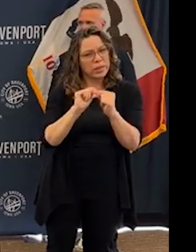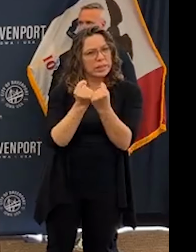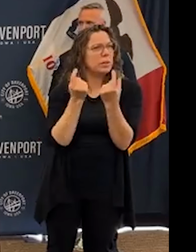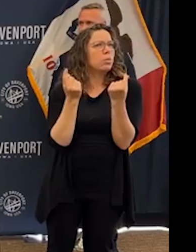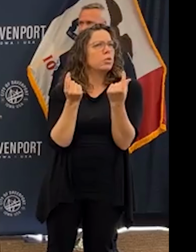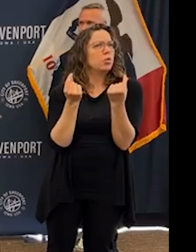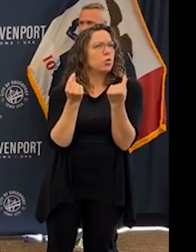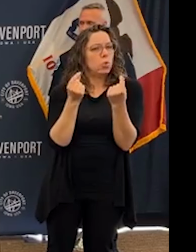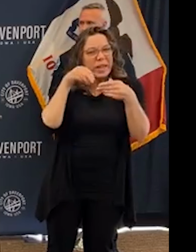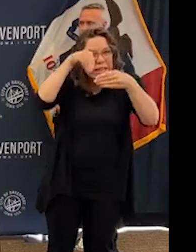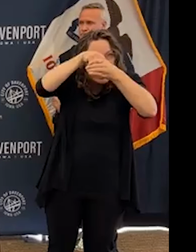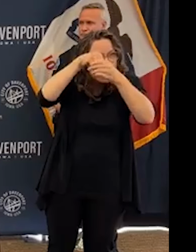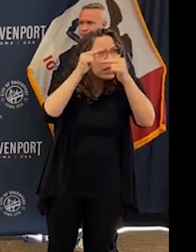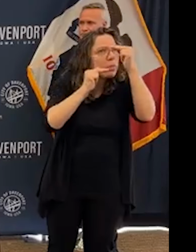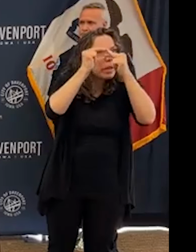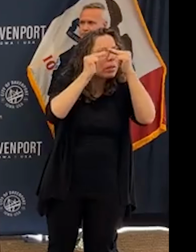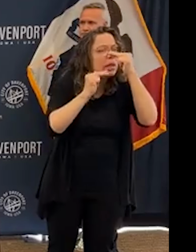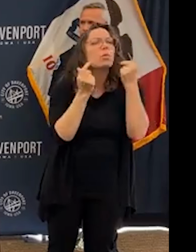within the building.